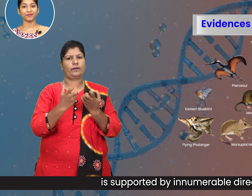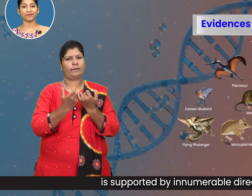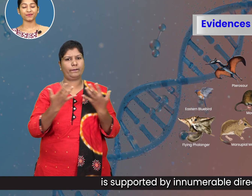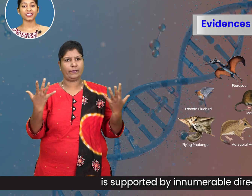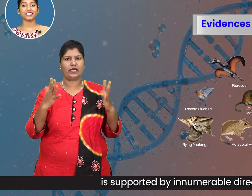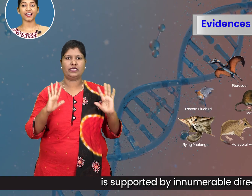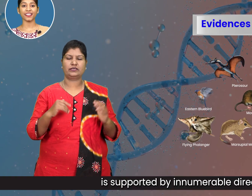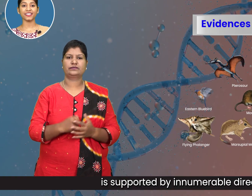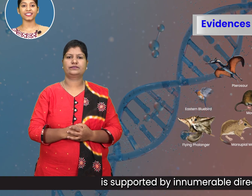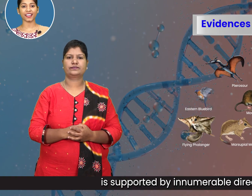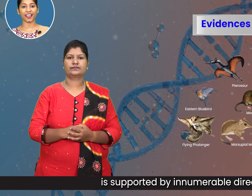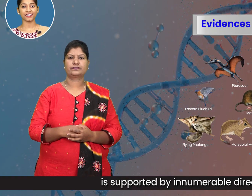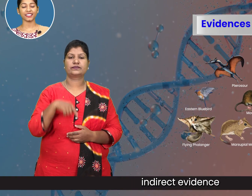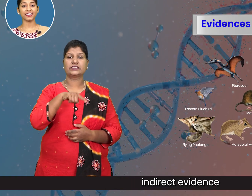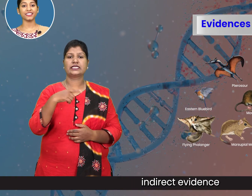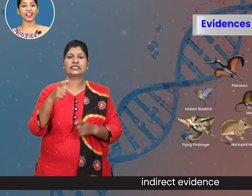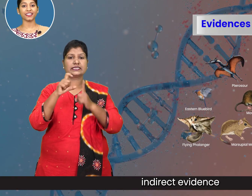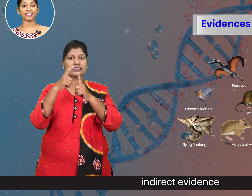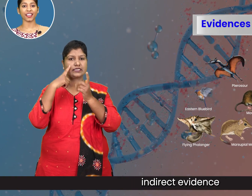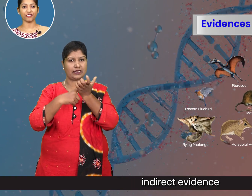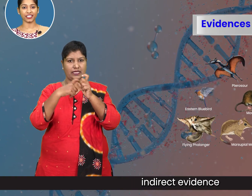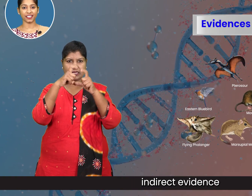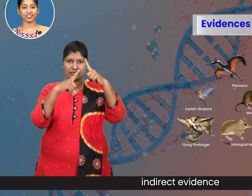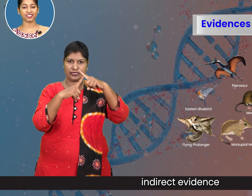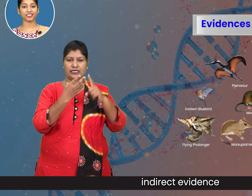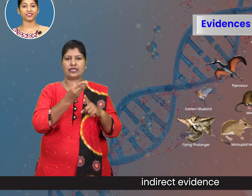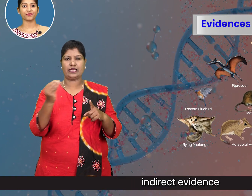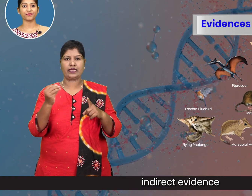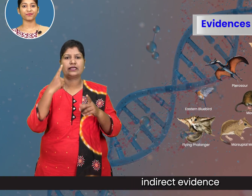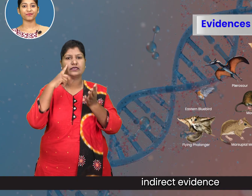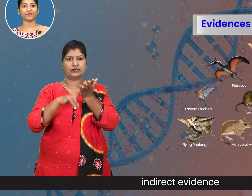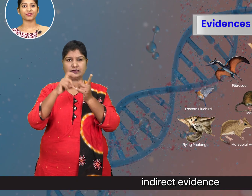innumerable direct and indirect evidence